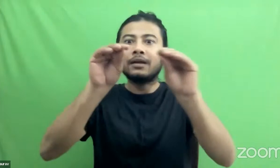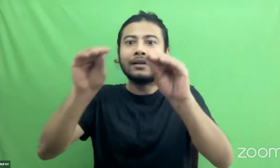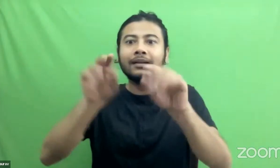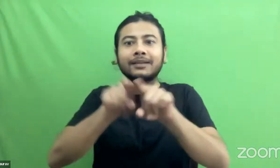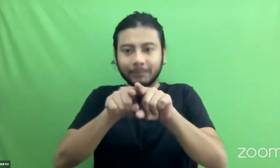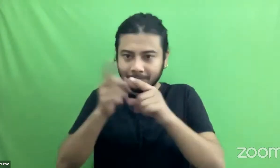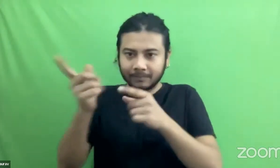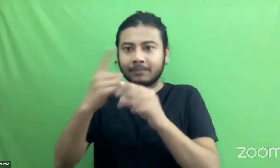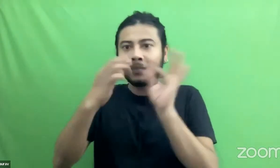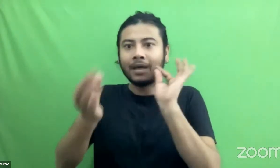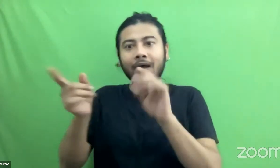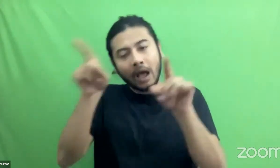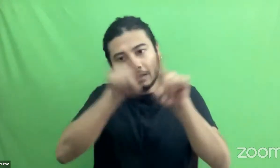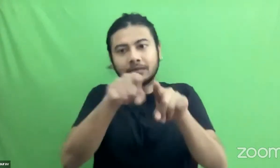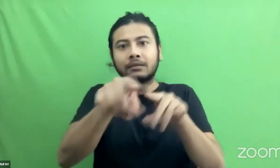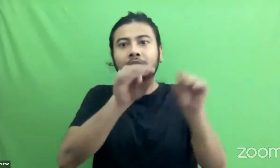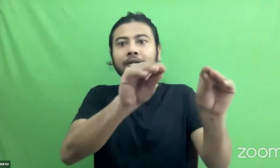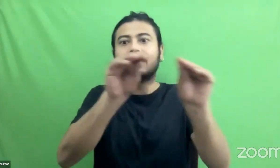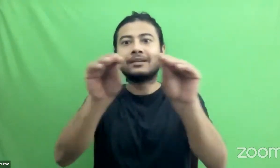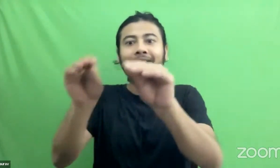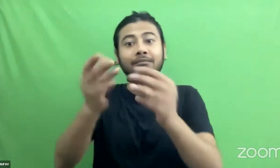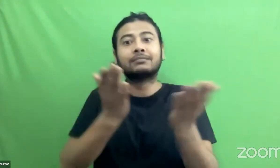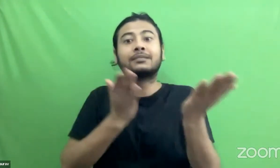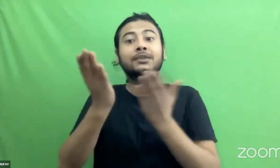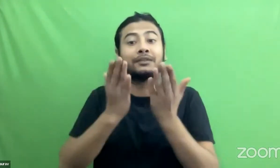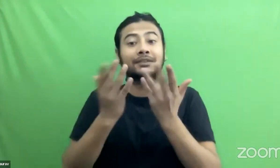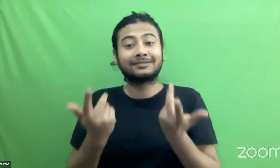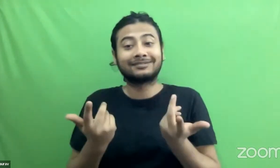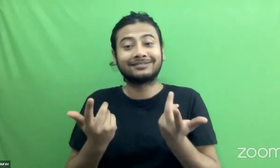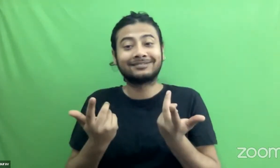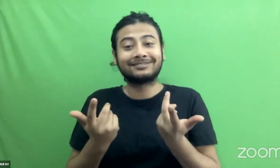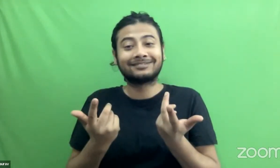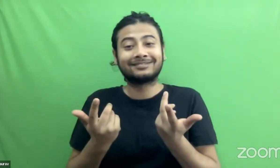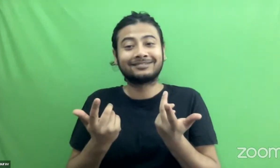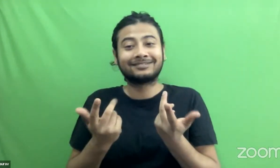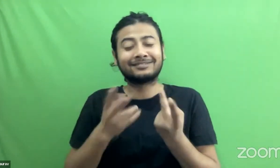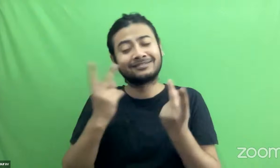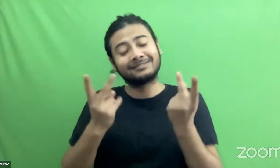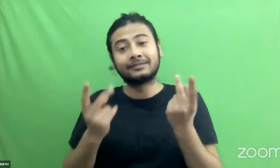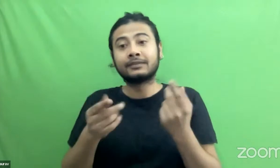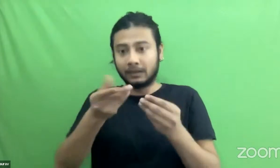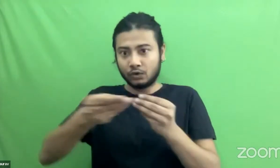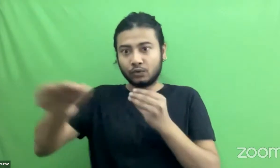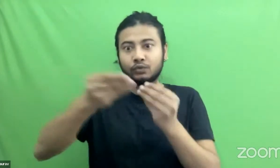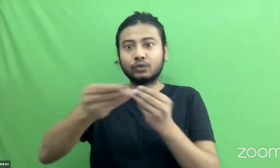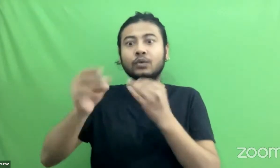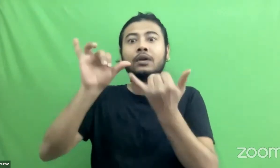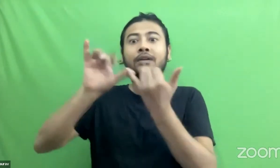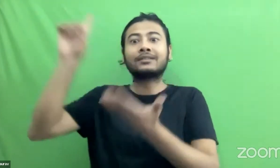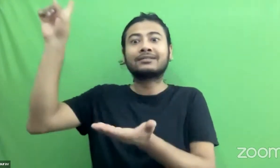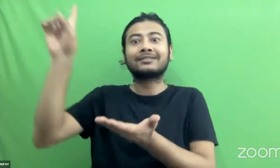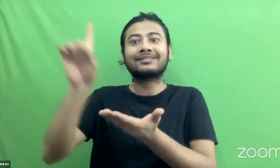That is the meaning of how we serve Krishna. Now Janmashtami is coming. So anybody who's living close to the